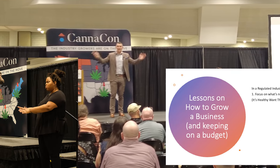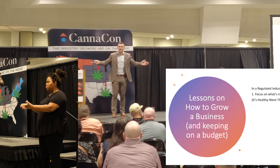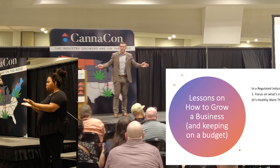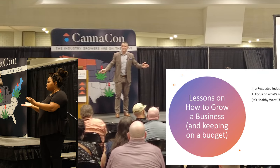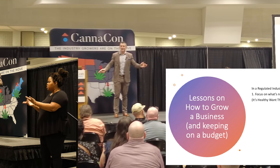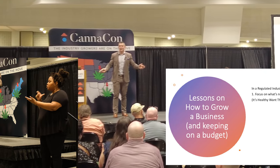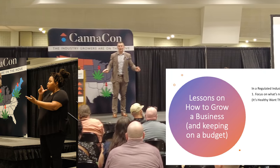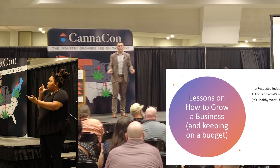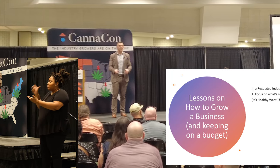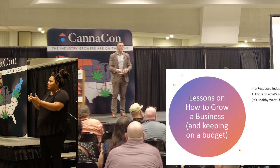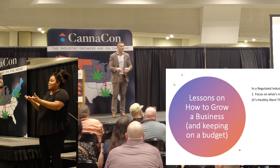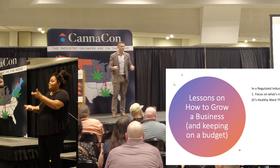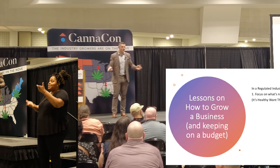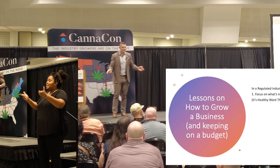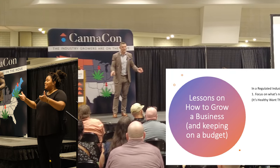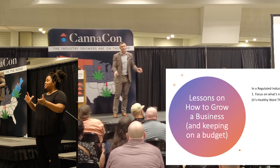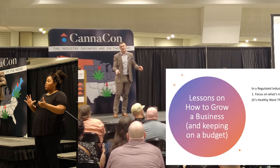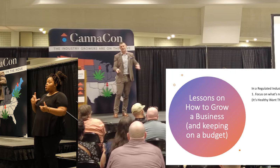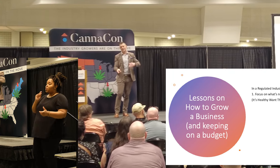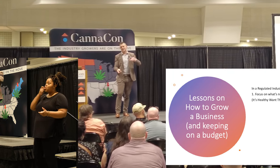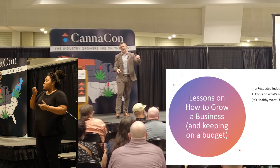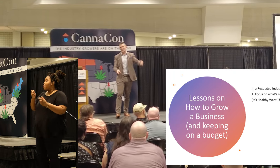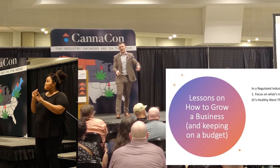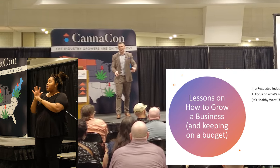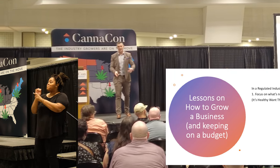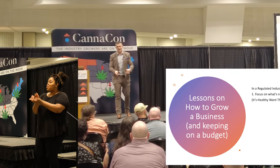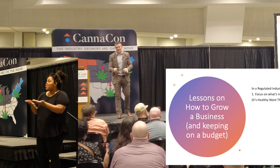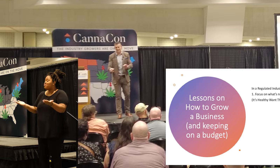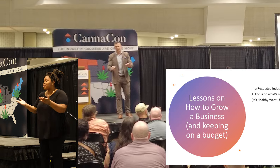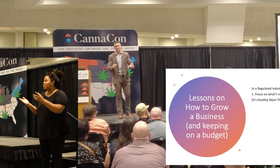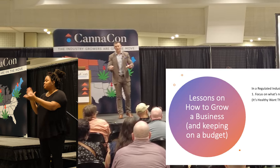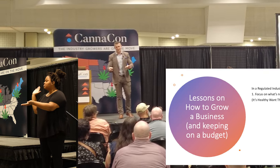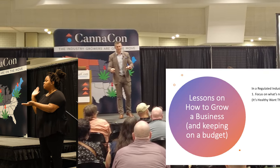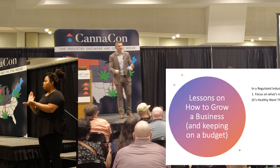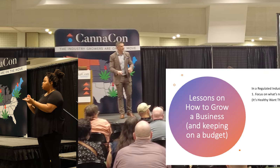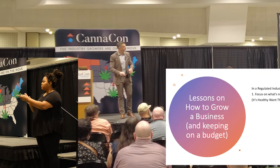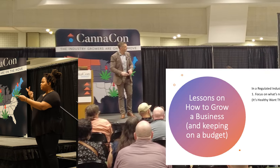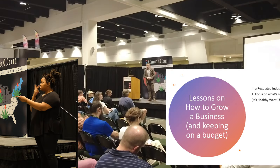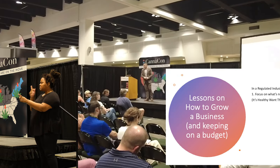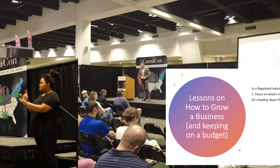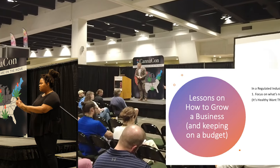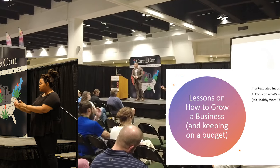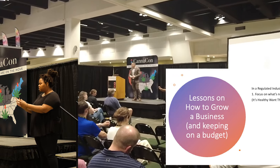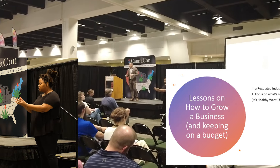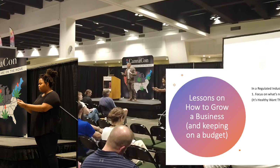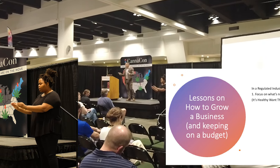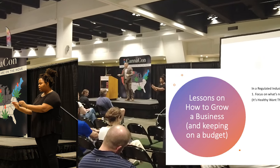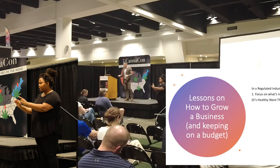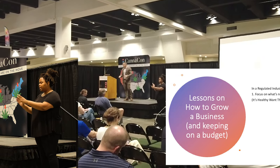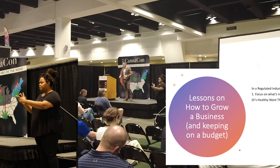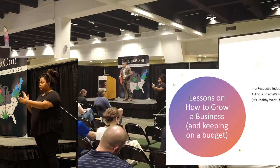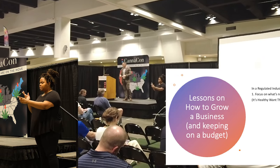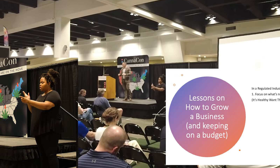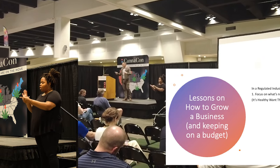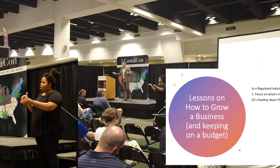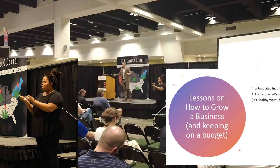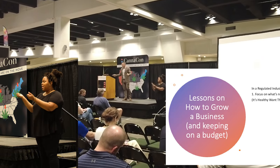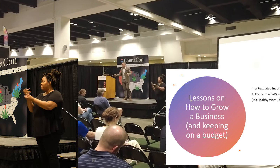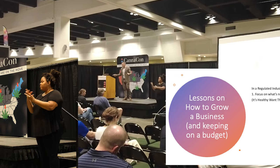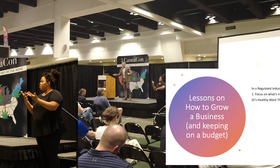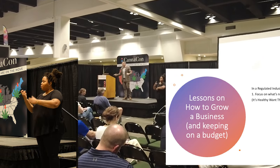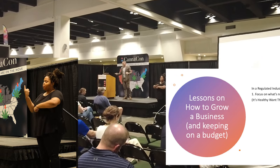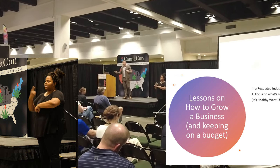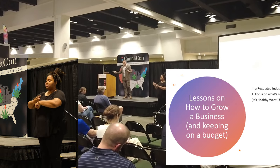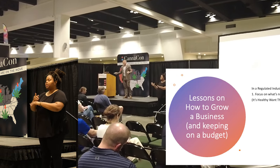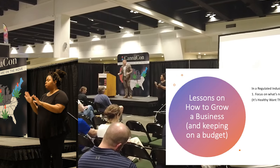most grandiose thing. If you want to put in menu boards, maybe do it 6 months after operating and kind of see what the market looks like. You don't have to do it all on day one. Let's do a soft